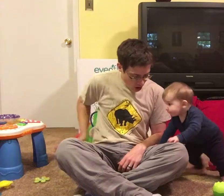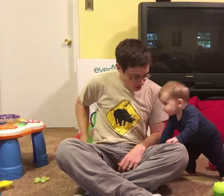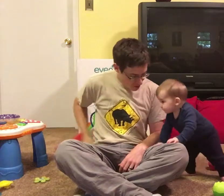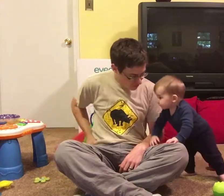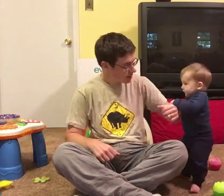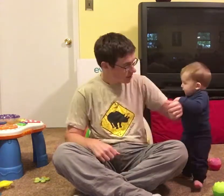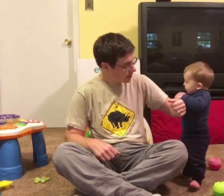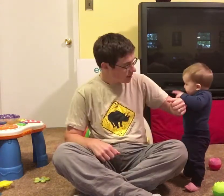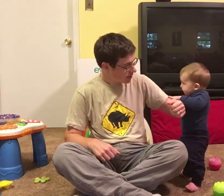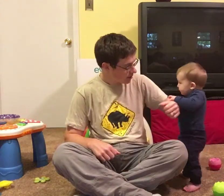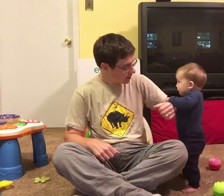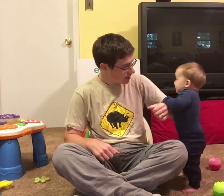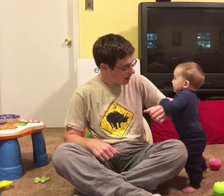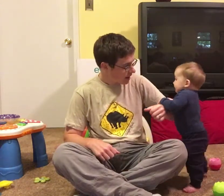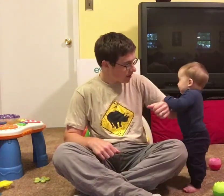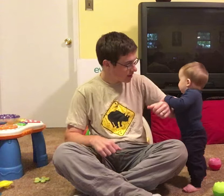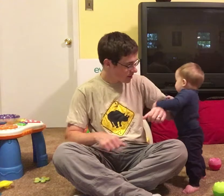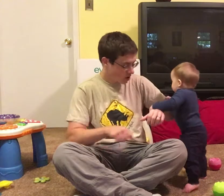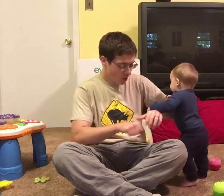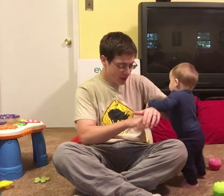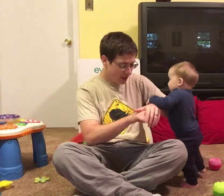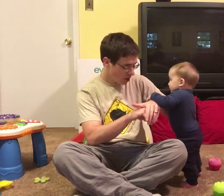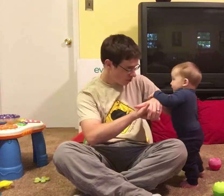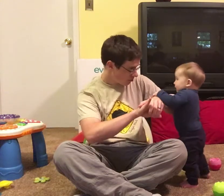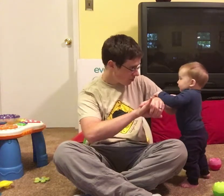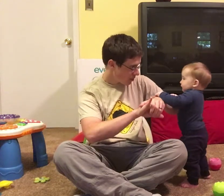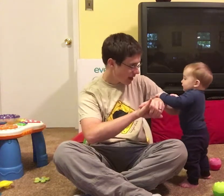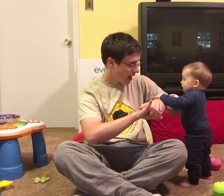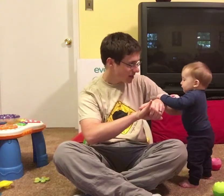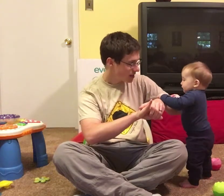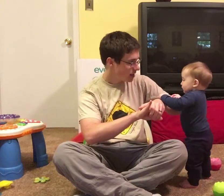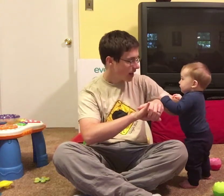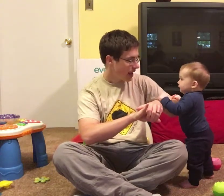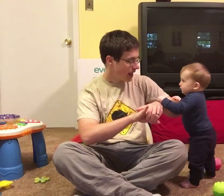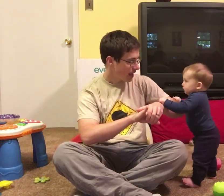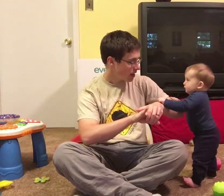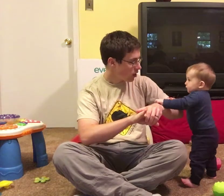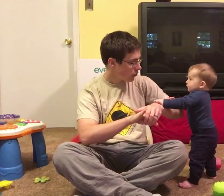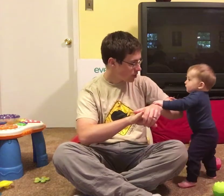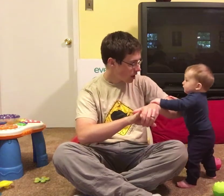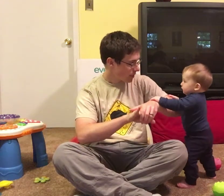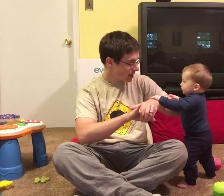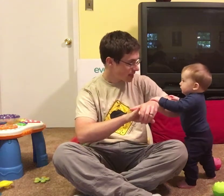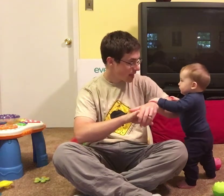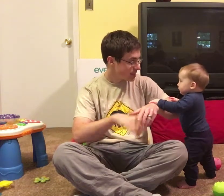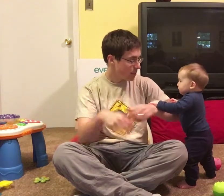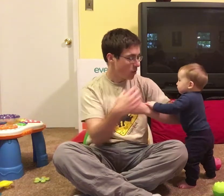dog. Yeah, armadillo, remember that. And I don't know if we talked about this last time, but we've